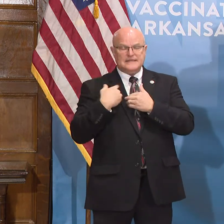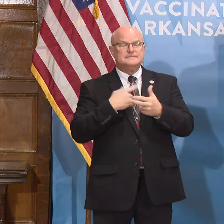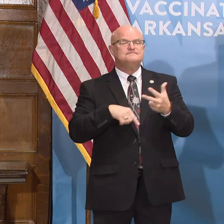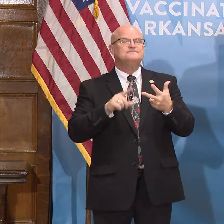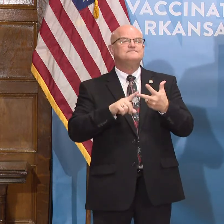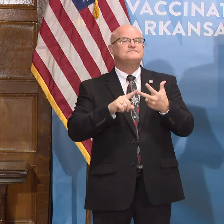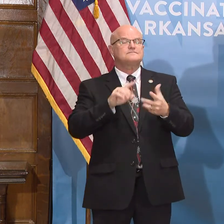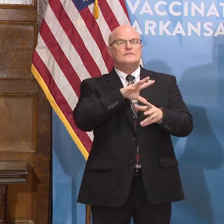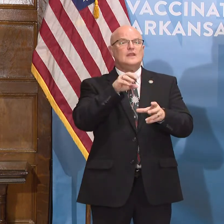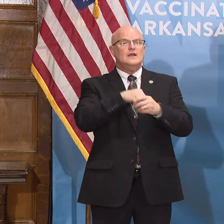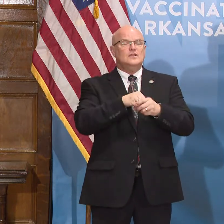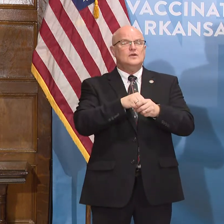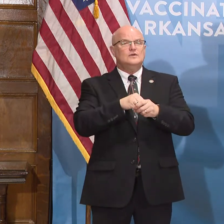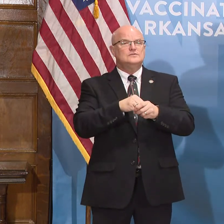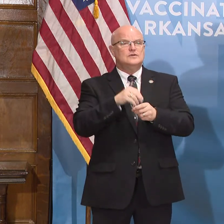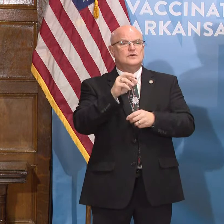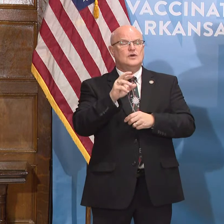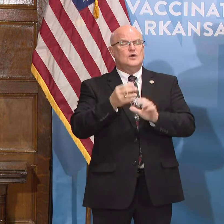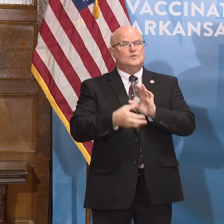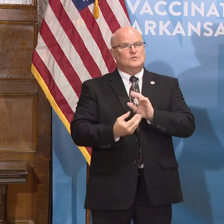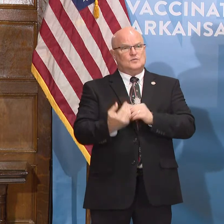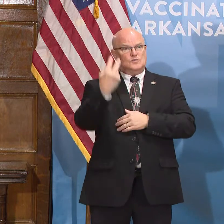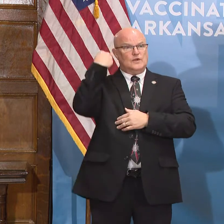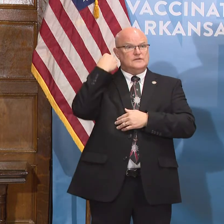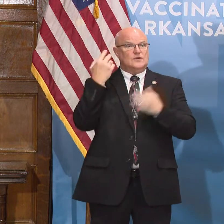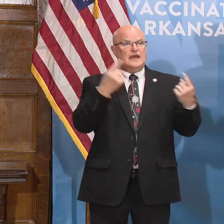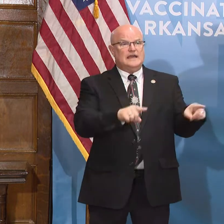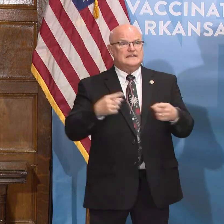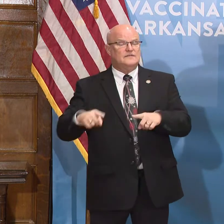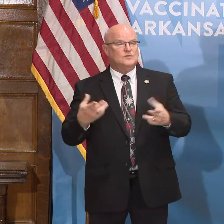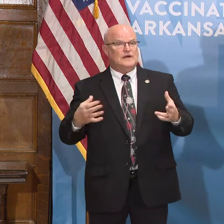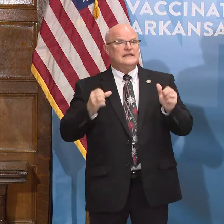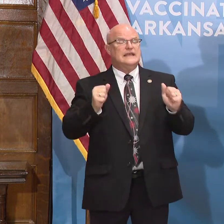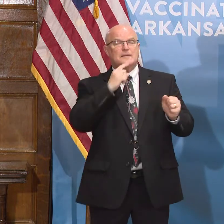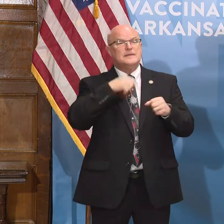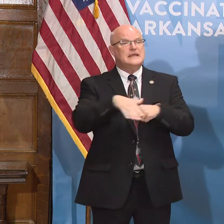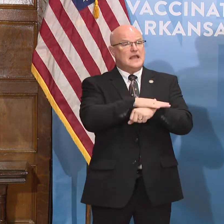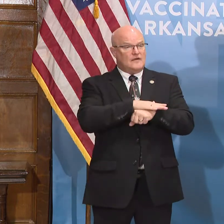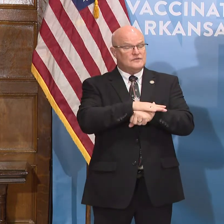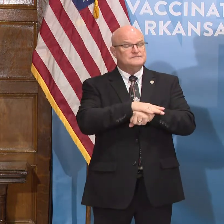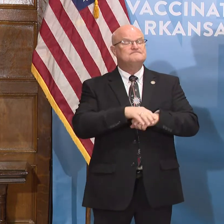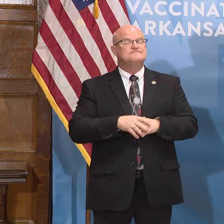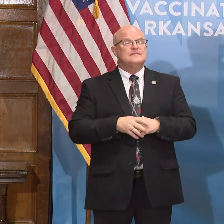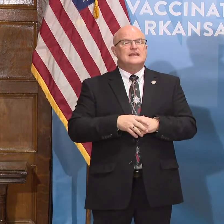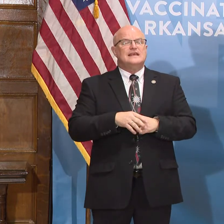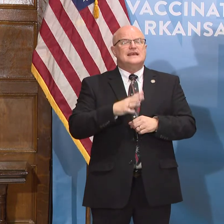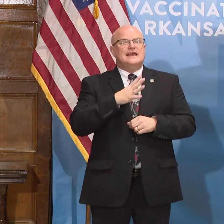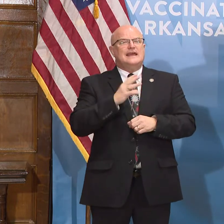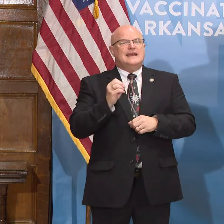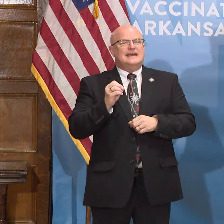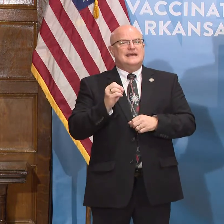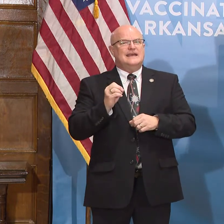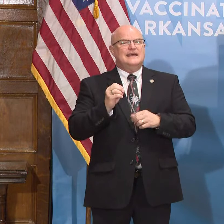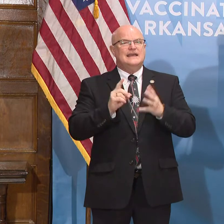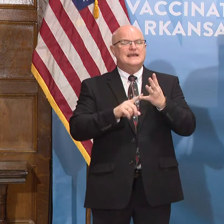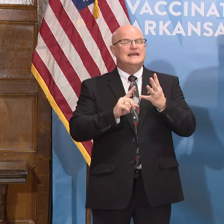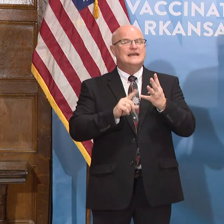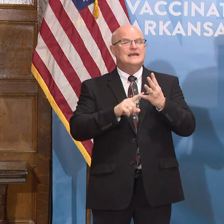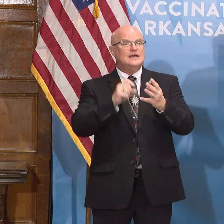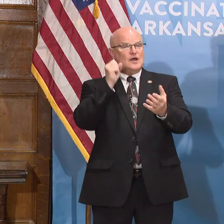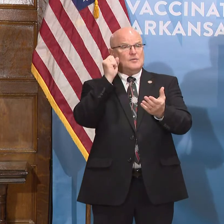a change in the retroactivity for what is eligible to be covered. And it has